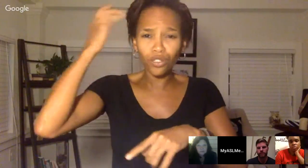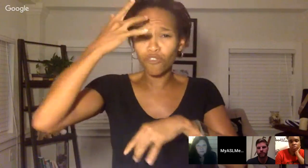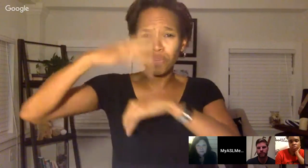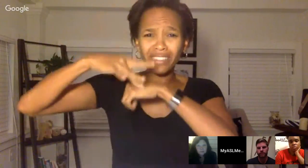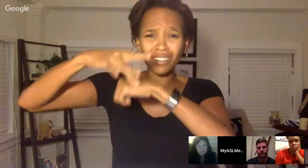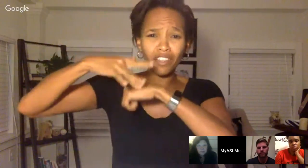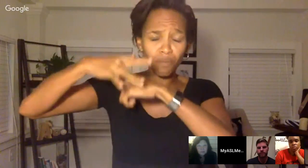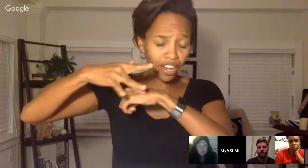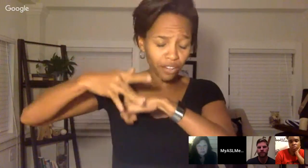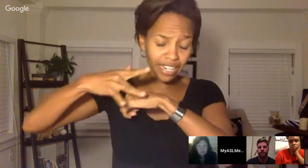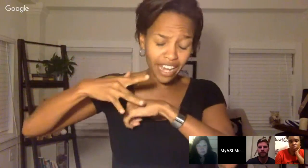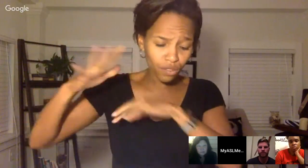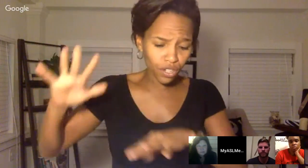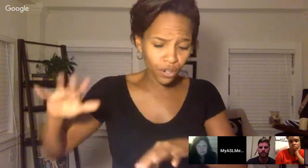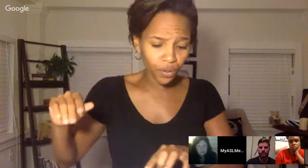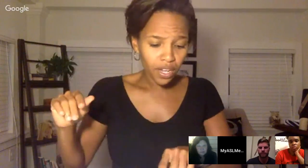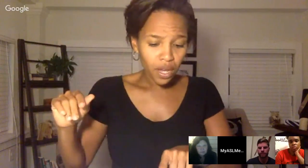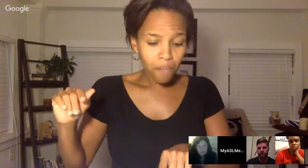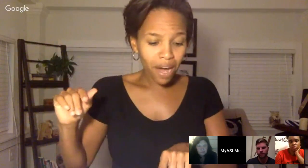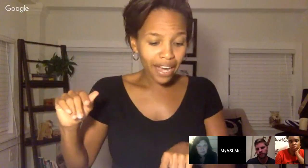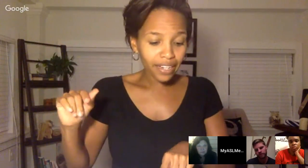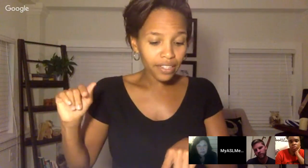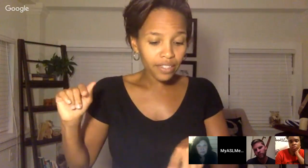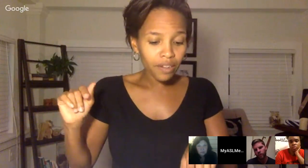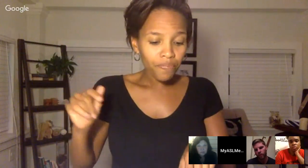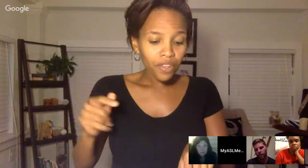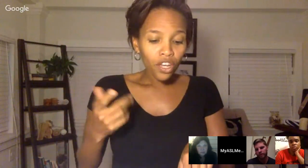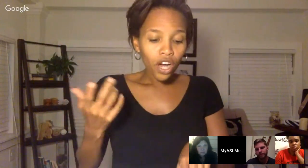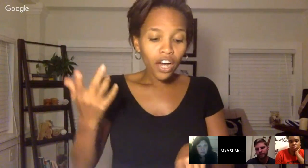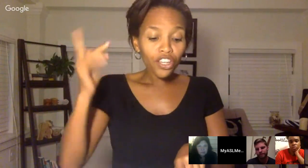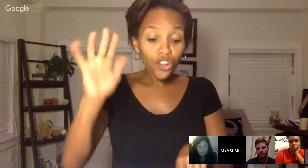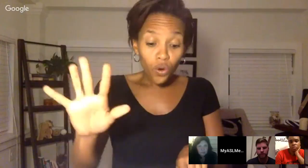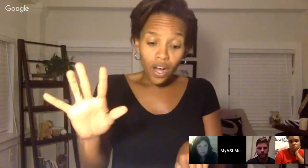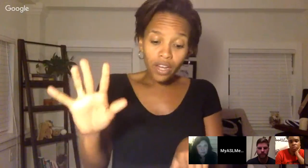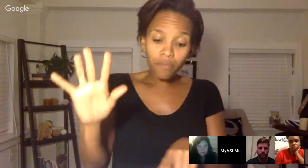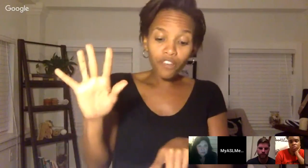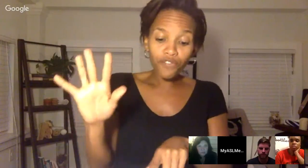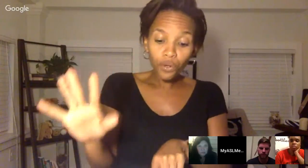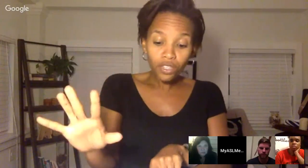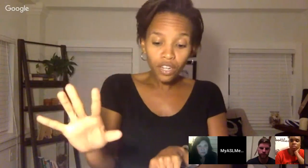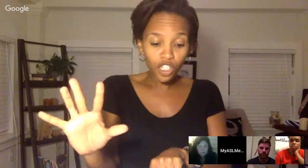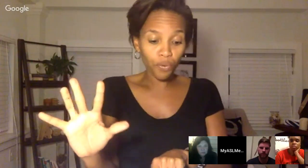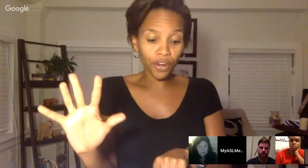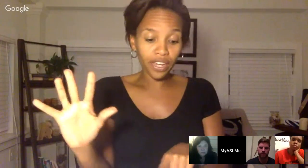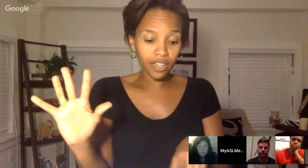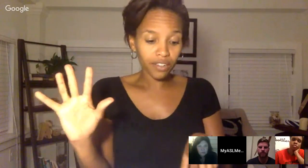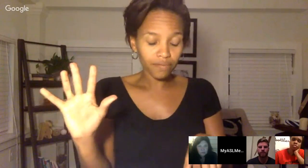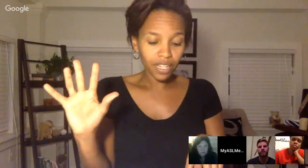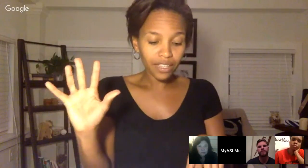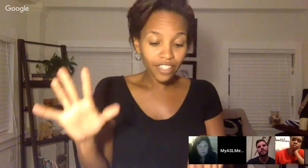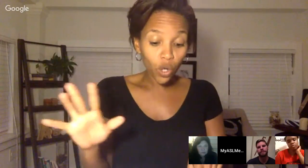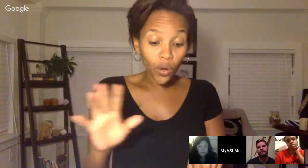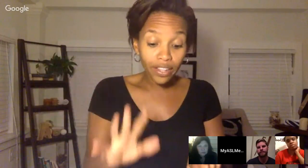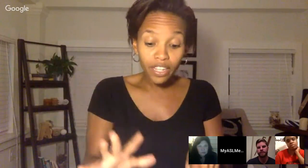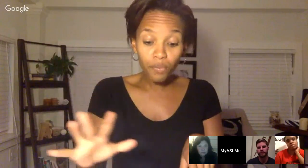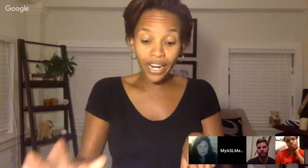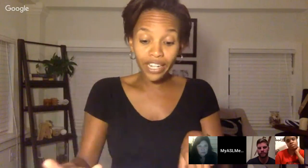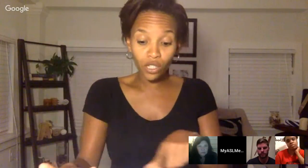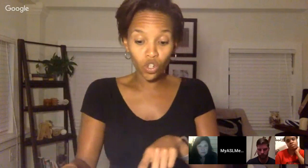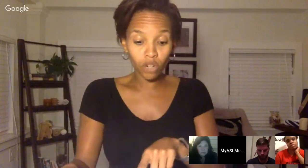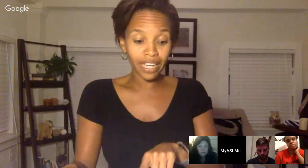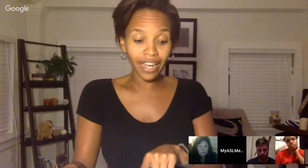have sort of business on the brain right now. So mine is, you know what, before lunch break, let's